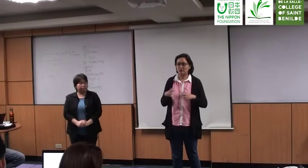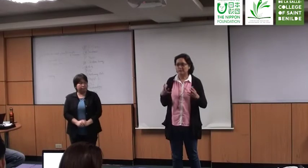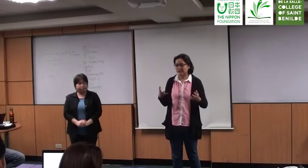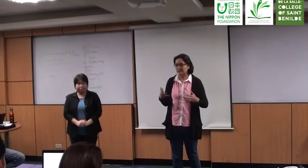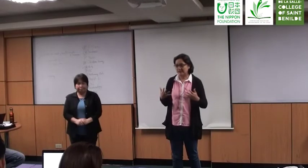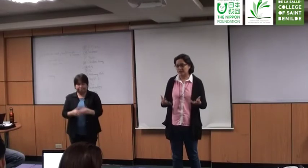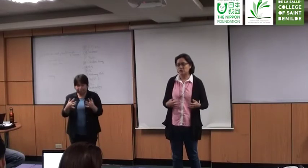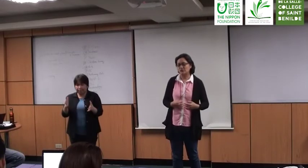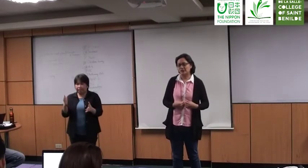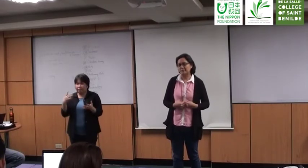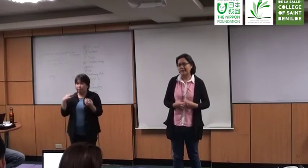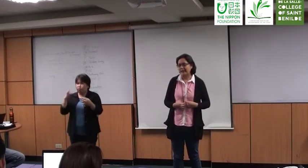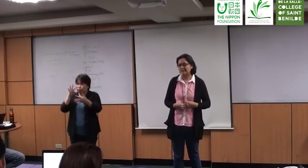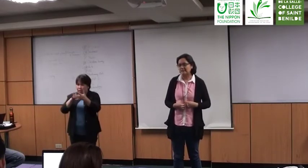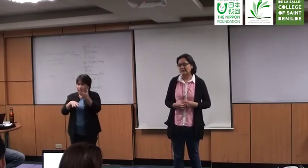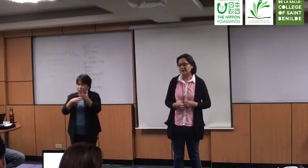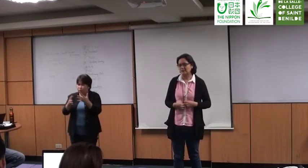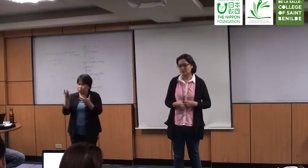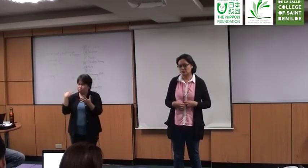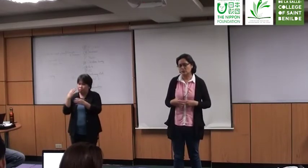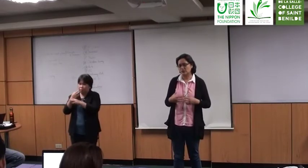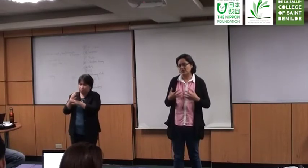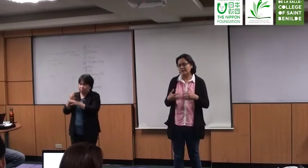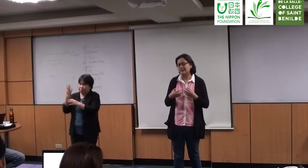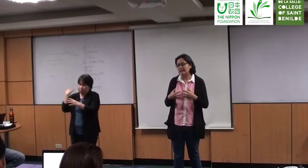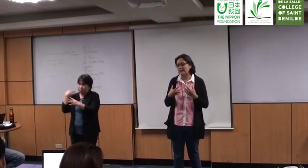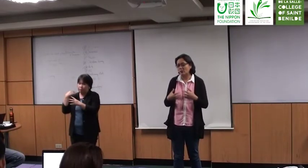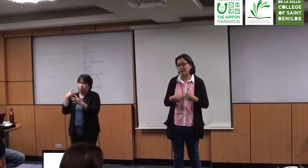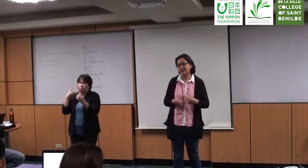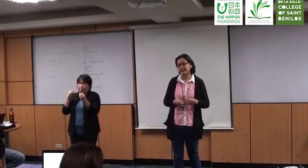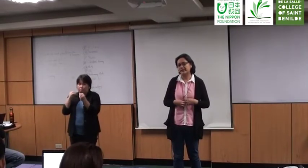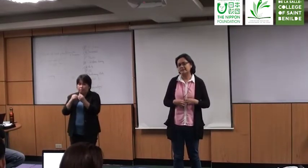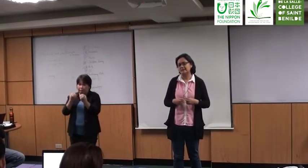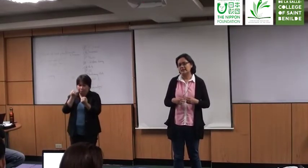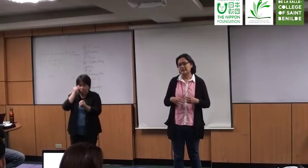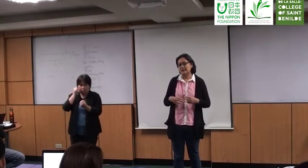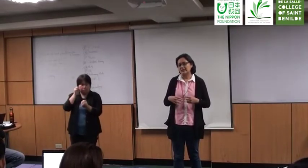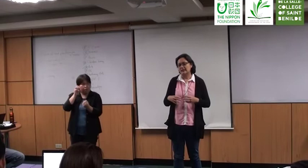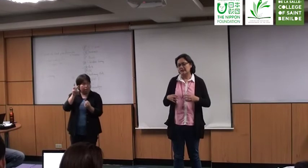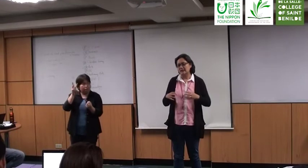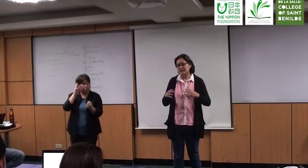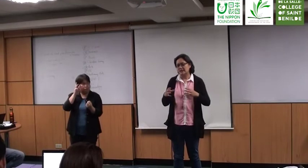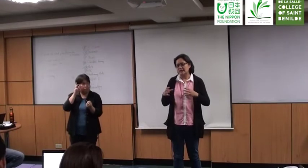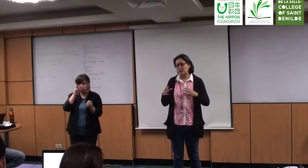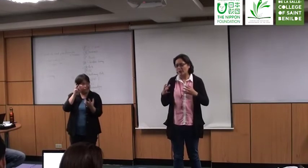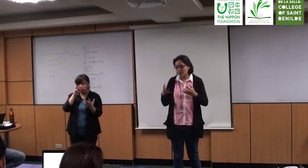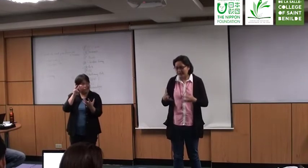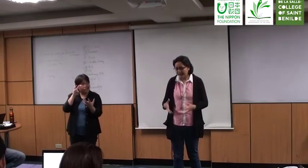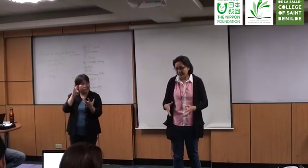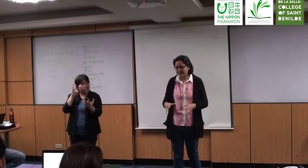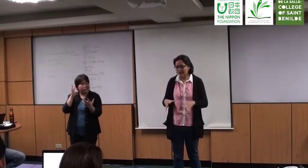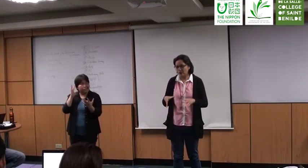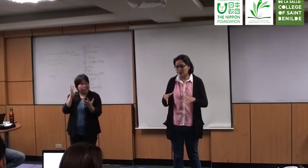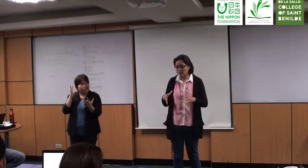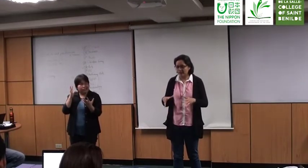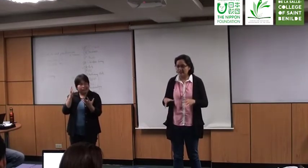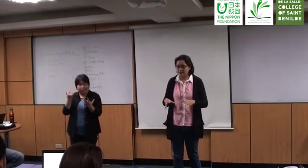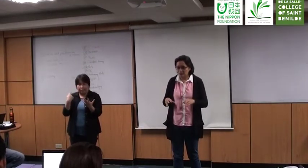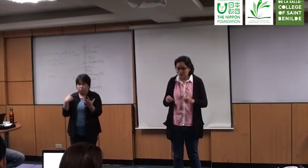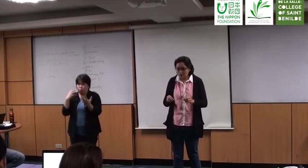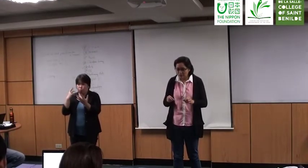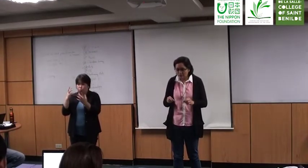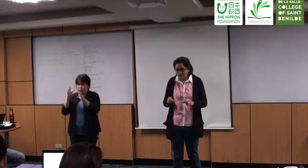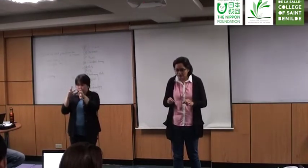We've talked about schedules in the past, and just to strengthen the awareness, while we end our